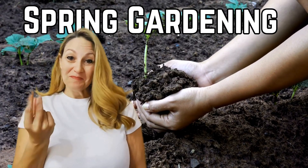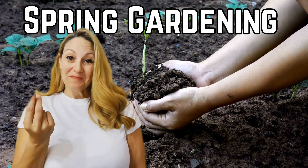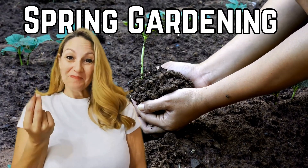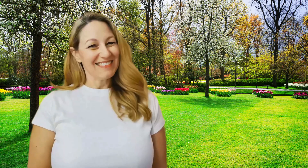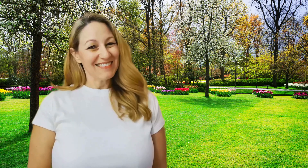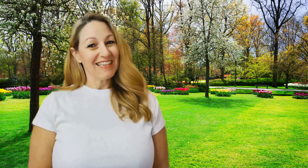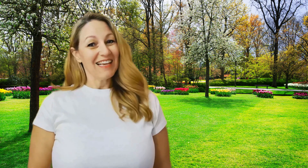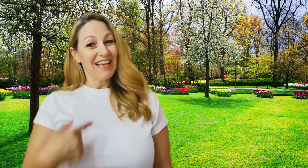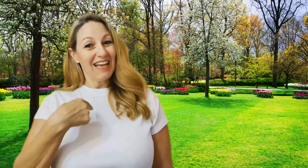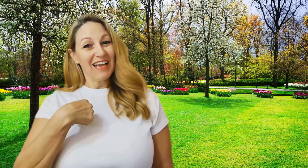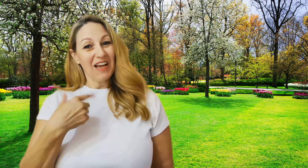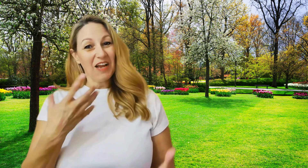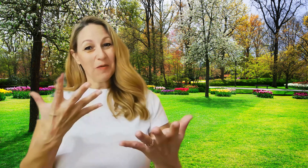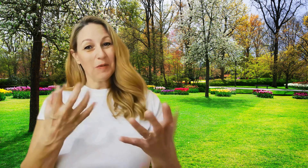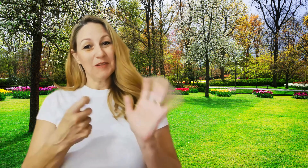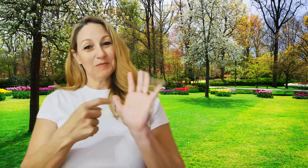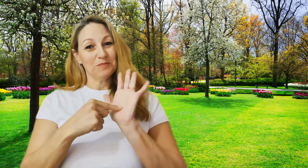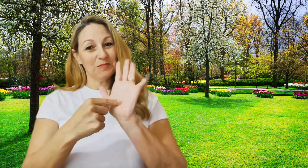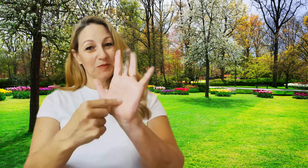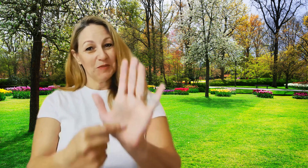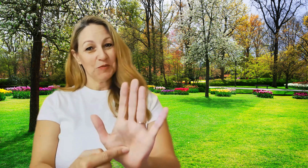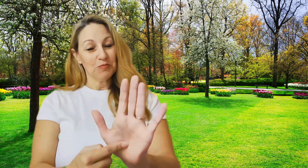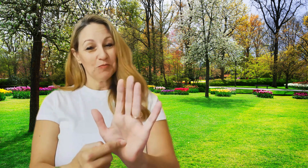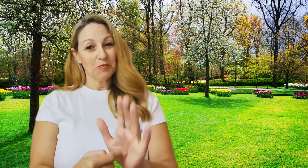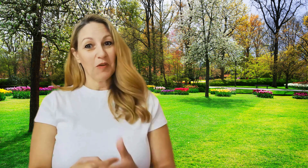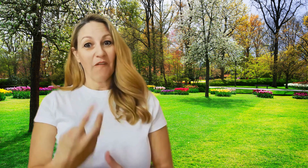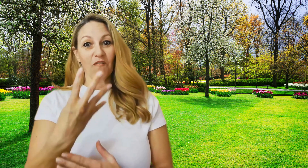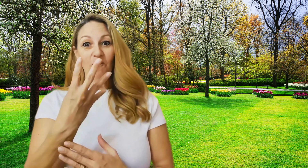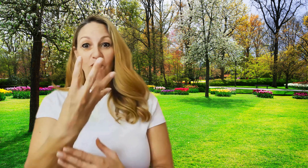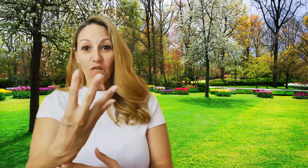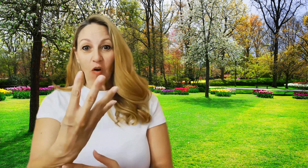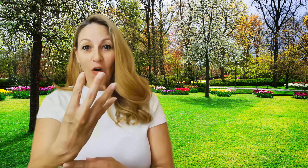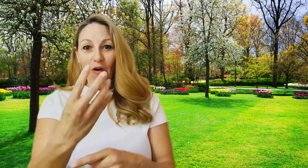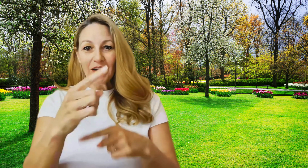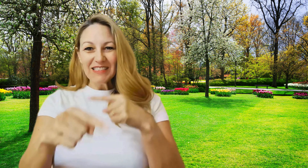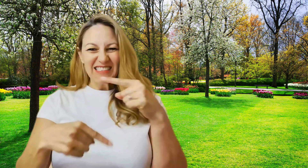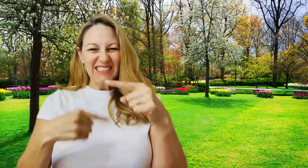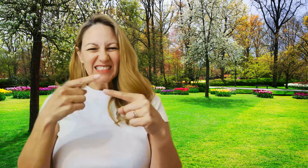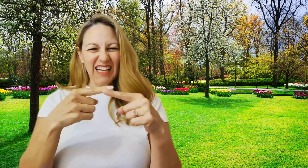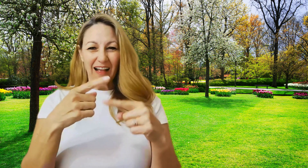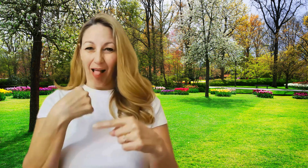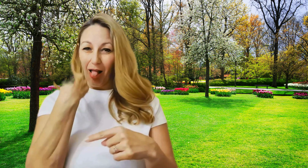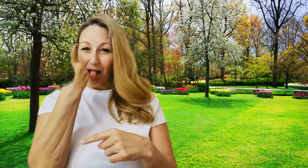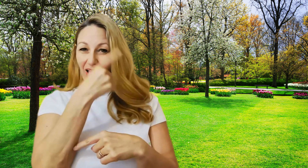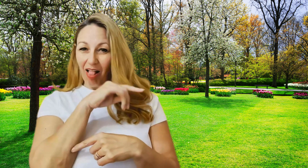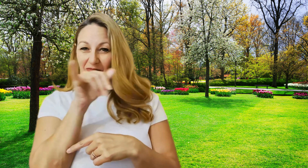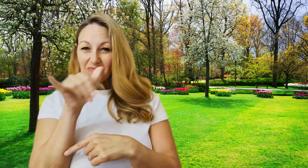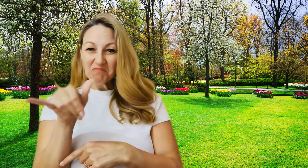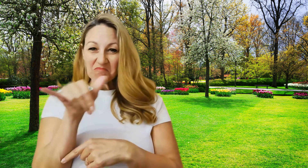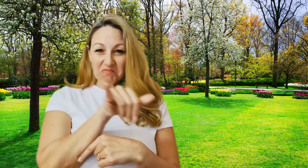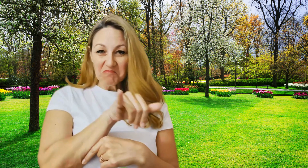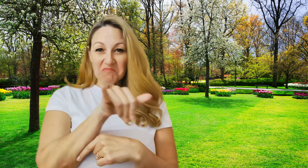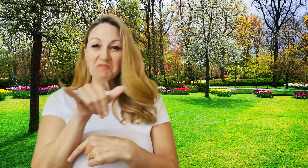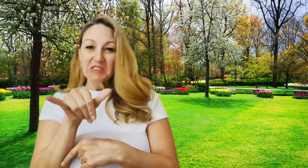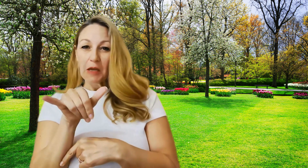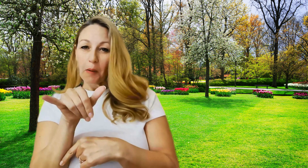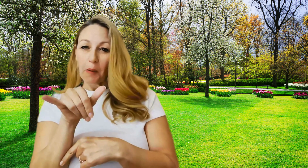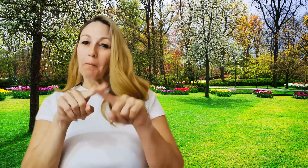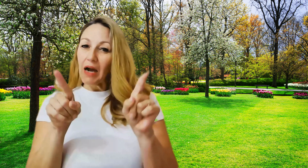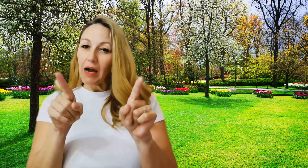do? First, I want to show you 4 different signs that look similar, but are